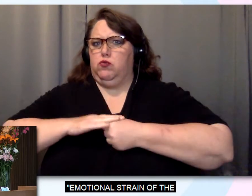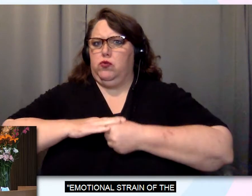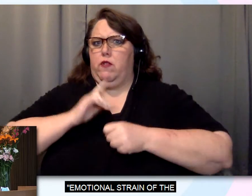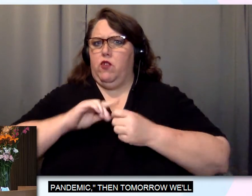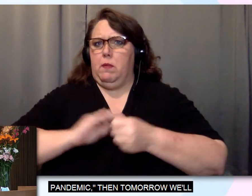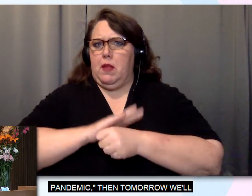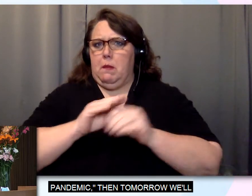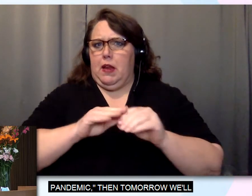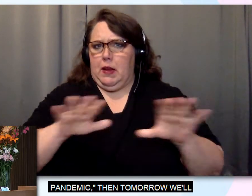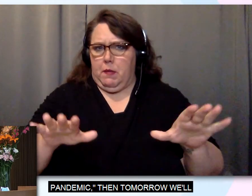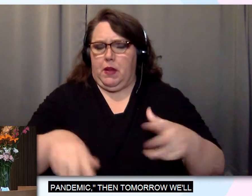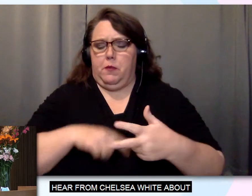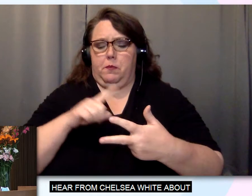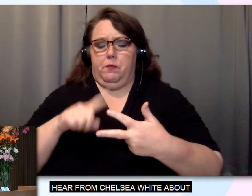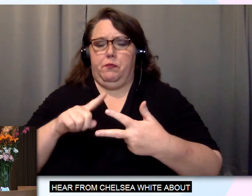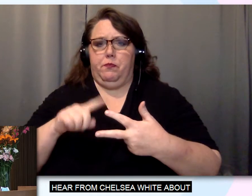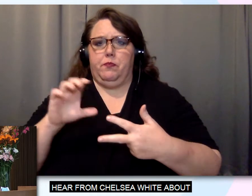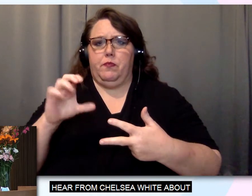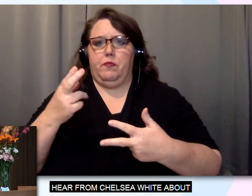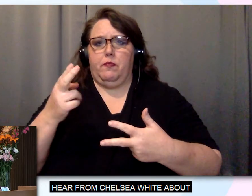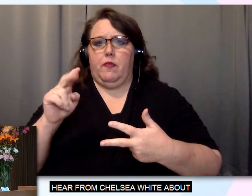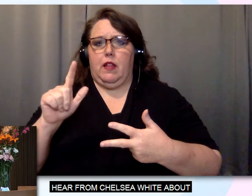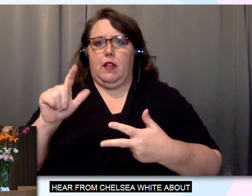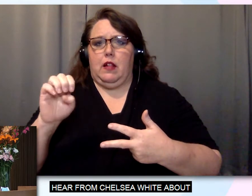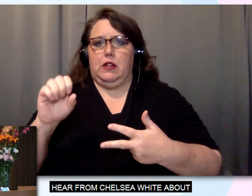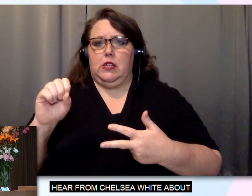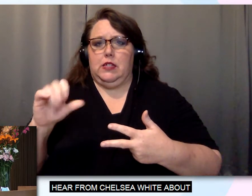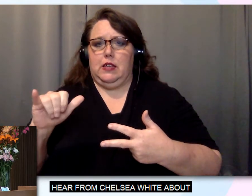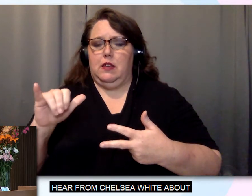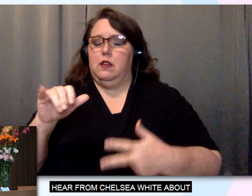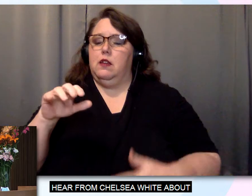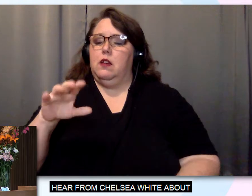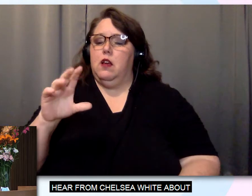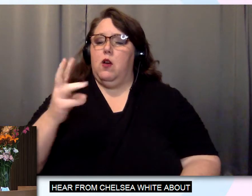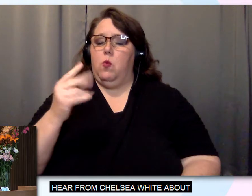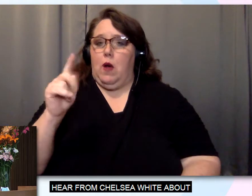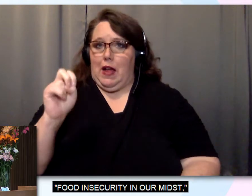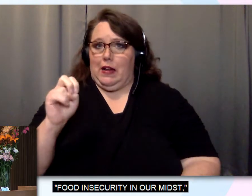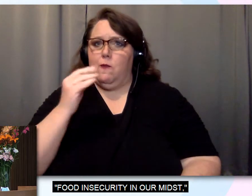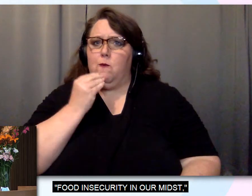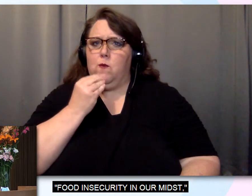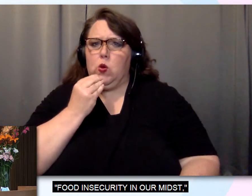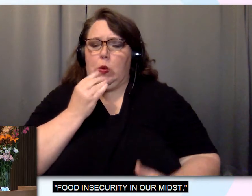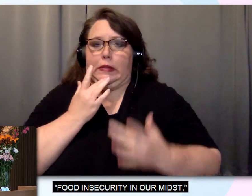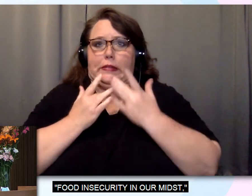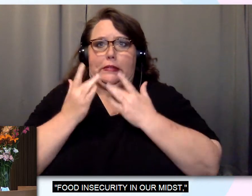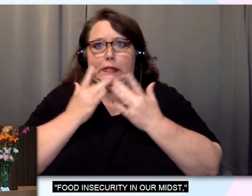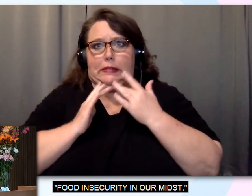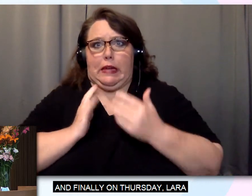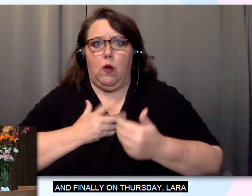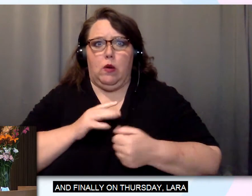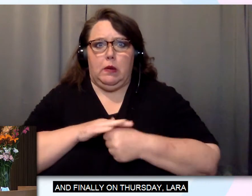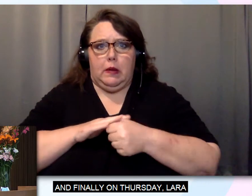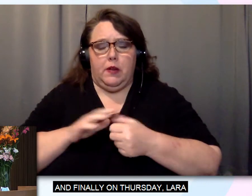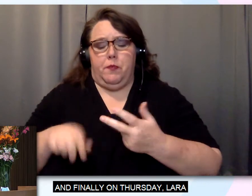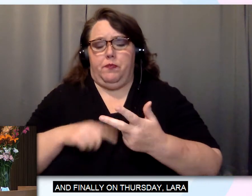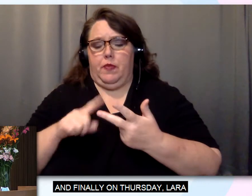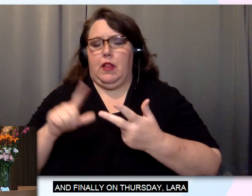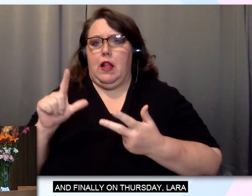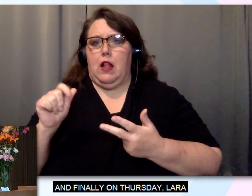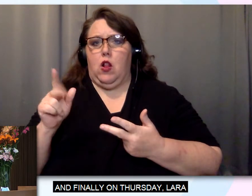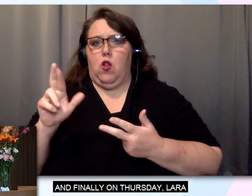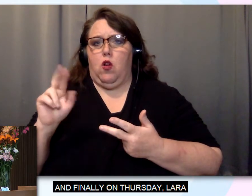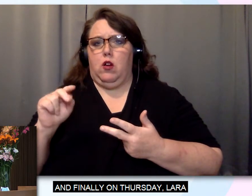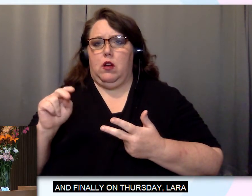pandemic. Then tomorrow we'll hear from Chelsea White about food insecurity in our midst. And finally on